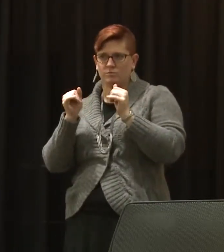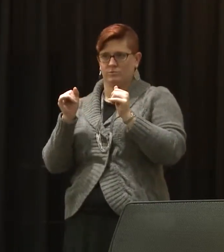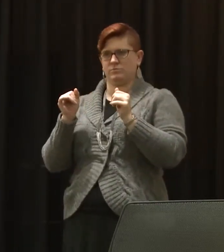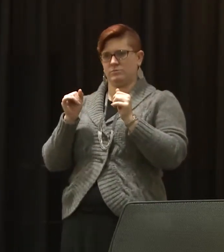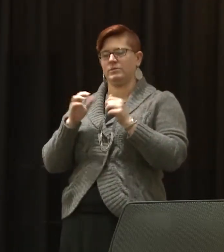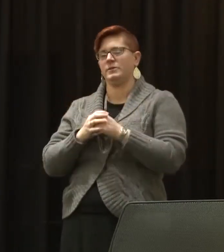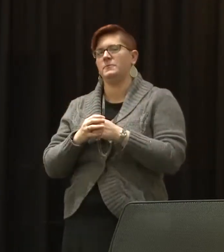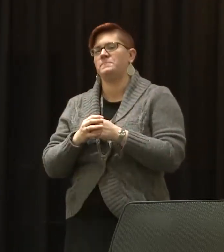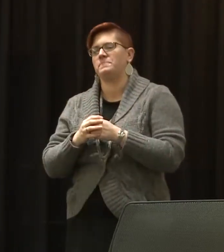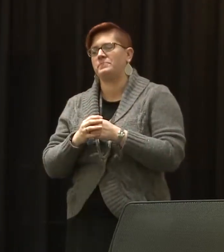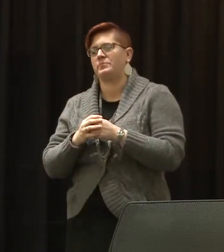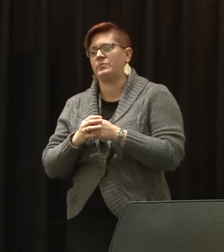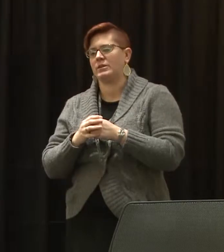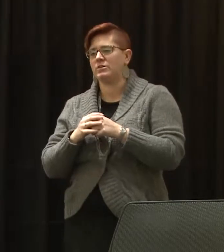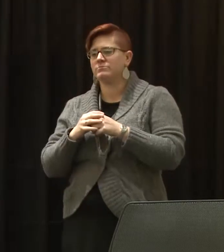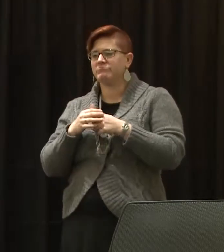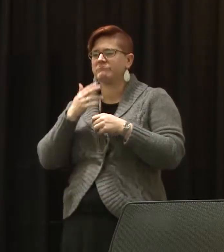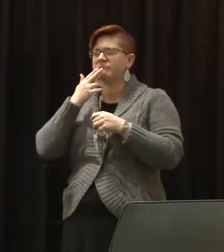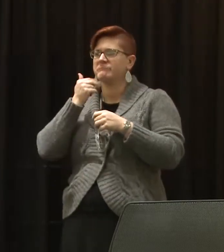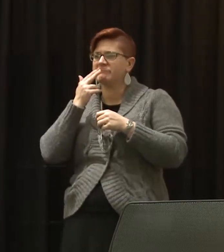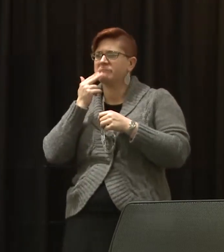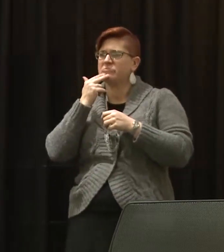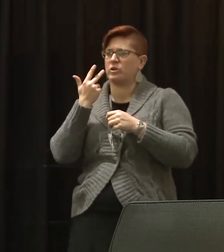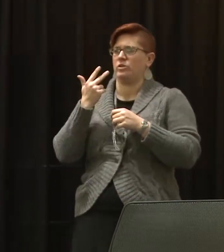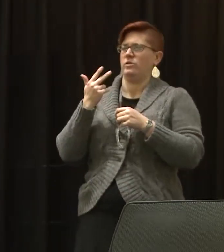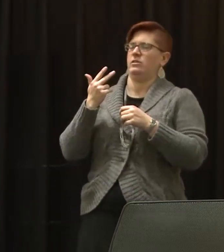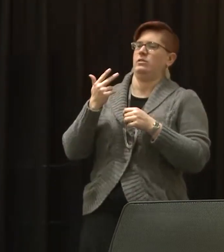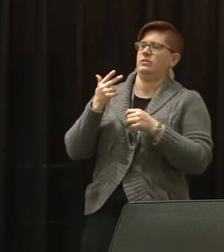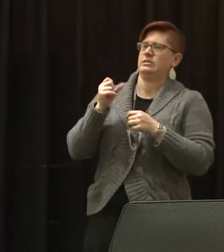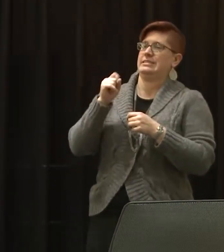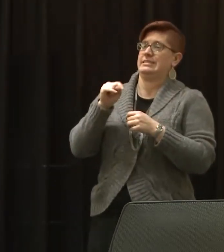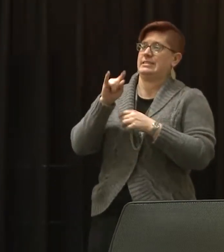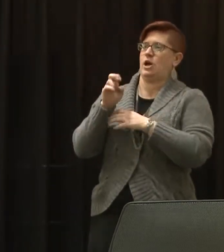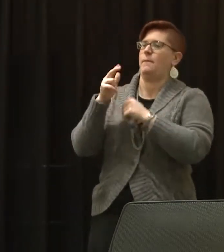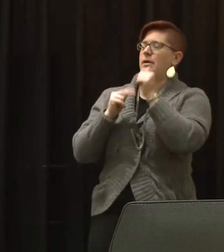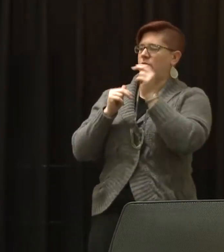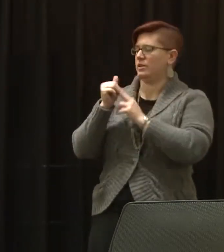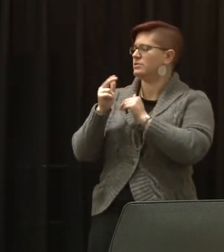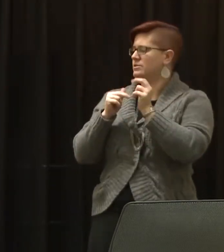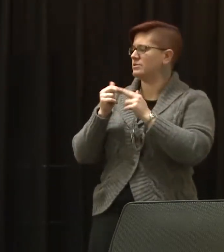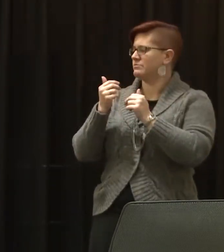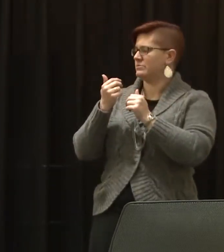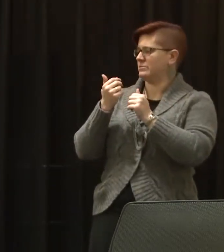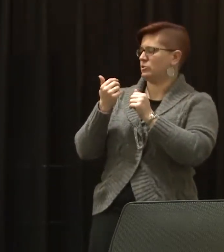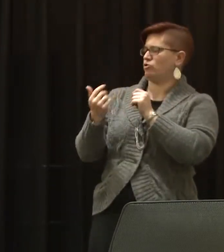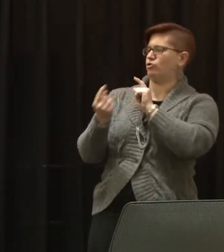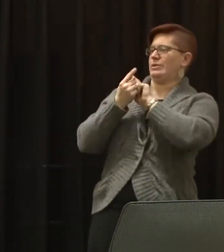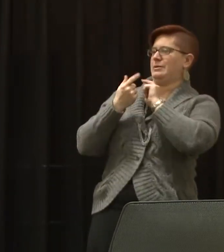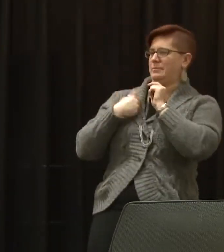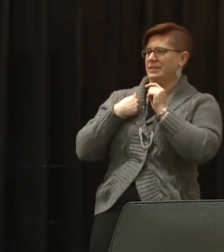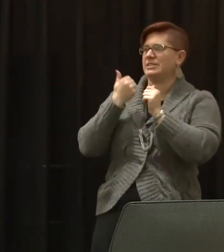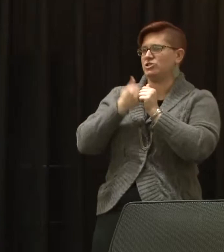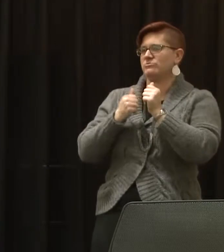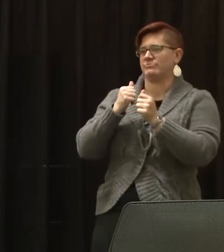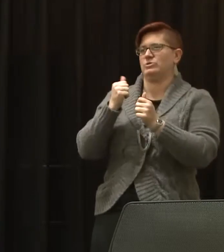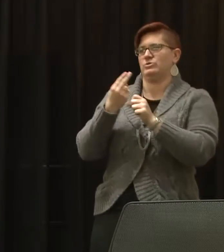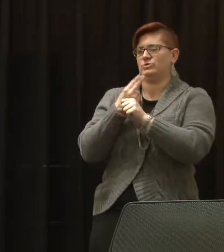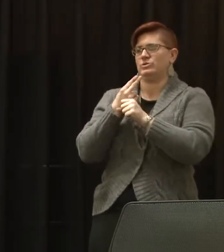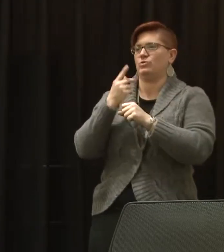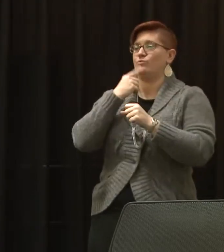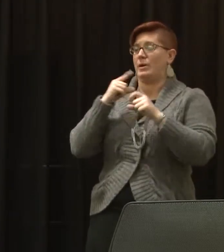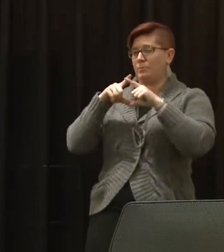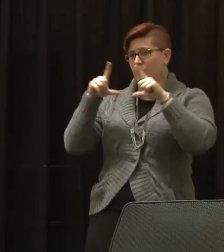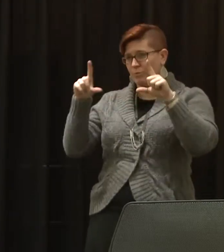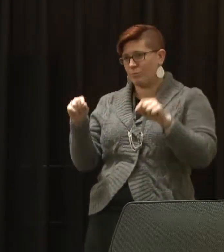Quaint, three-story Federal-style buildings at Portland's Commercial Street greet me, each decked in matching red brick. Retail establishments occupy